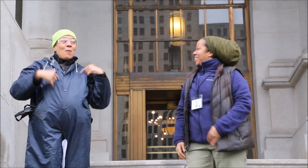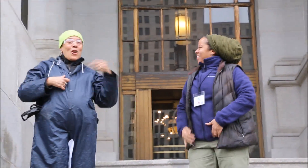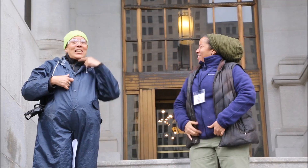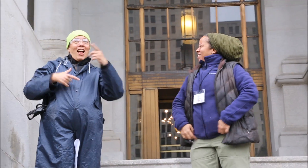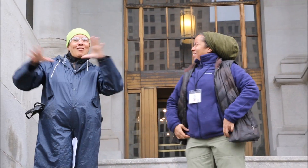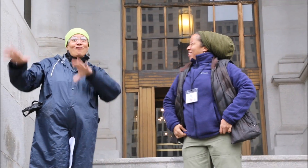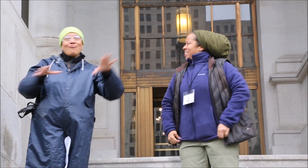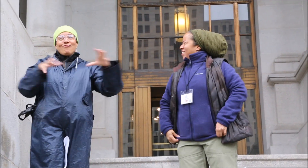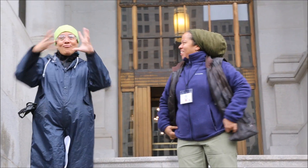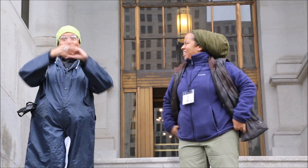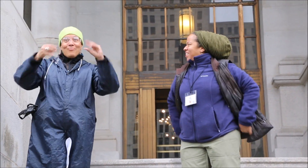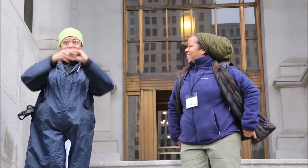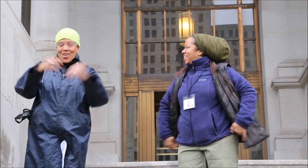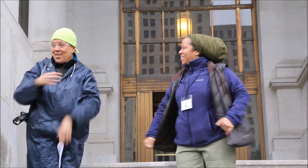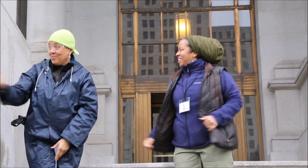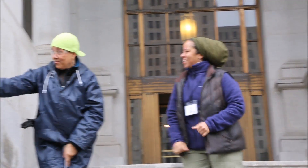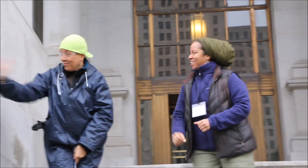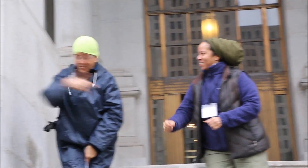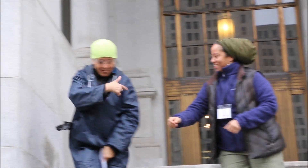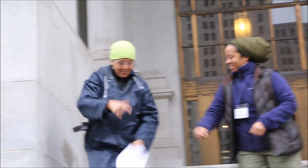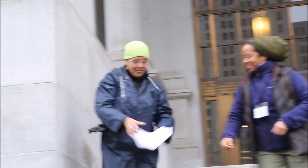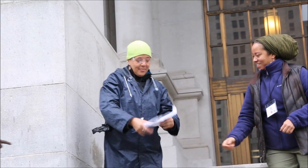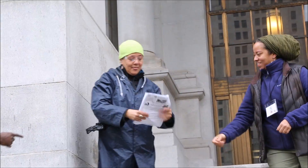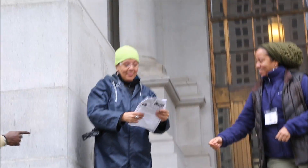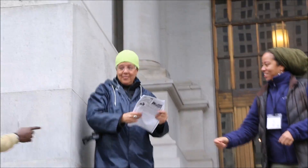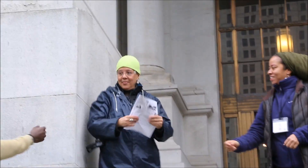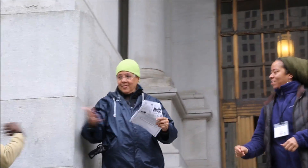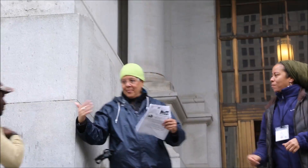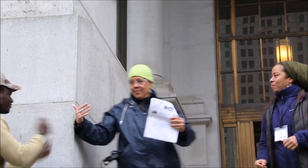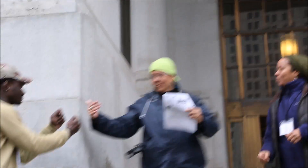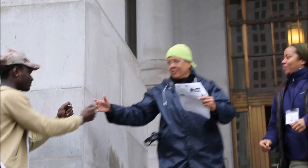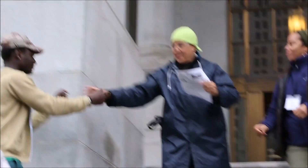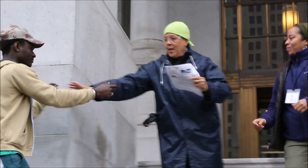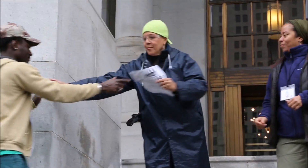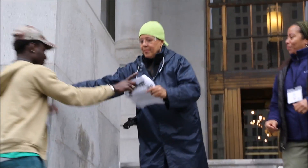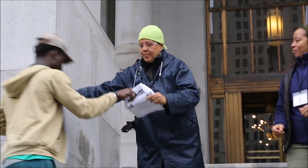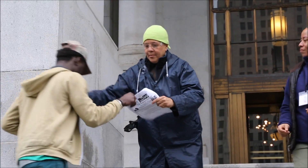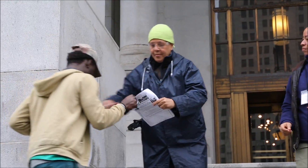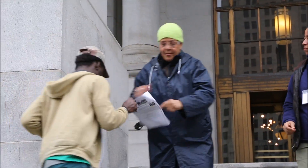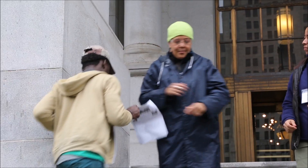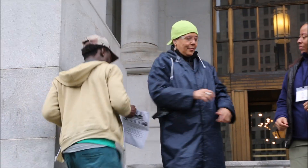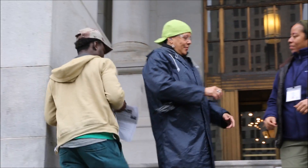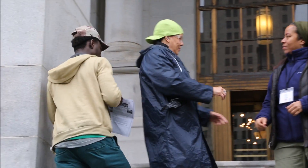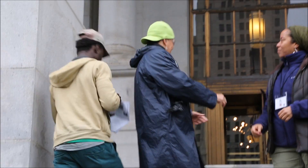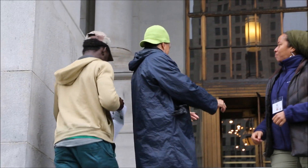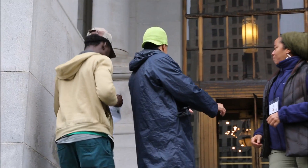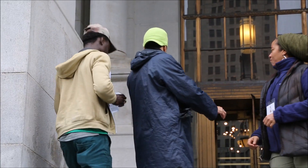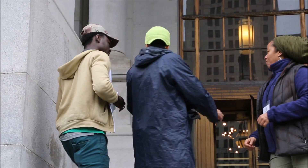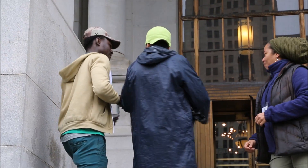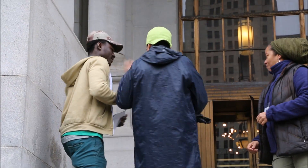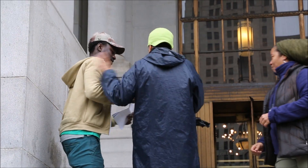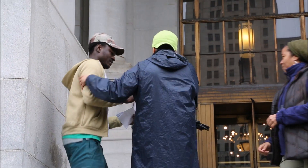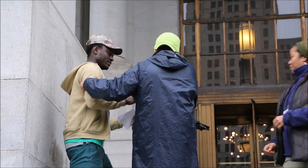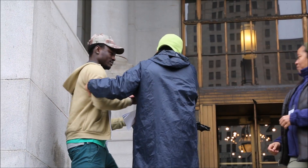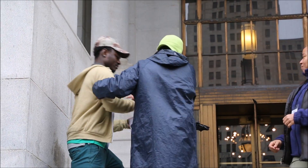of many important events, of significant work. Across from us is the legislature, also